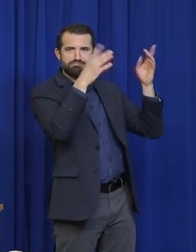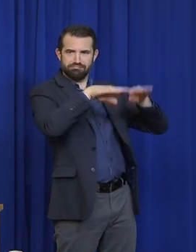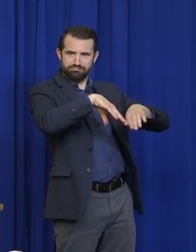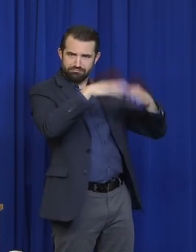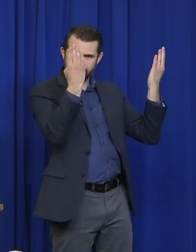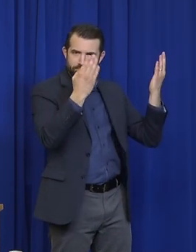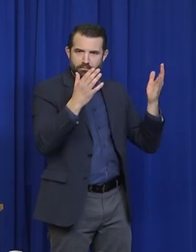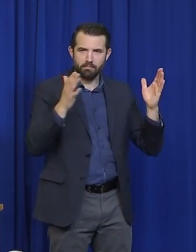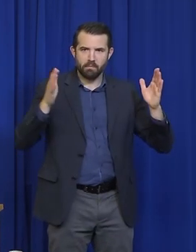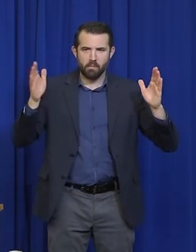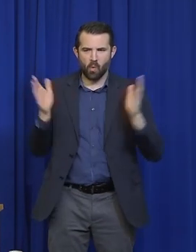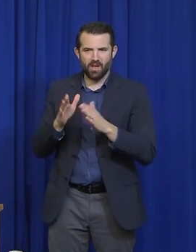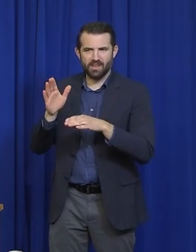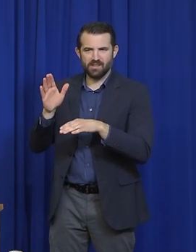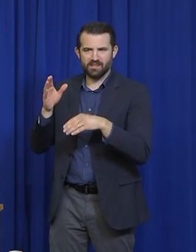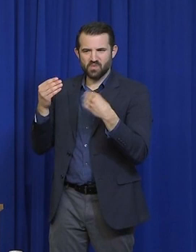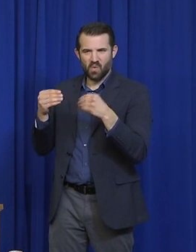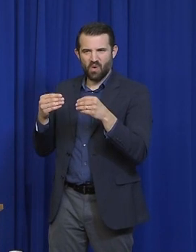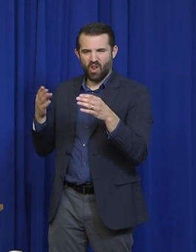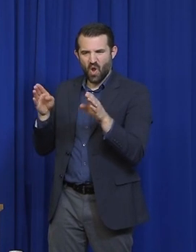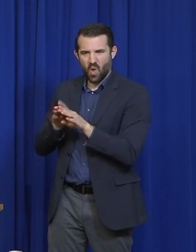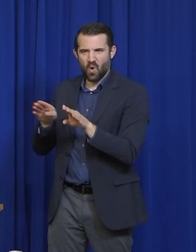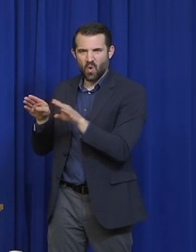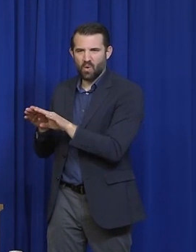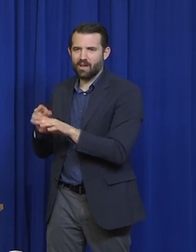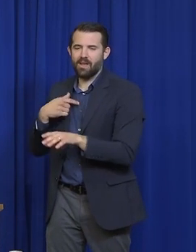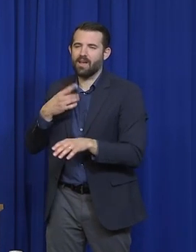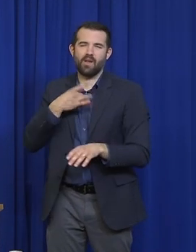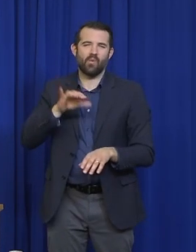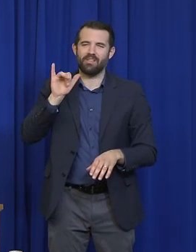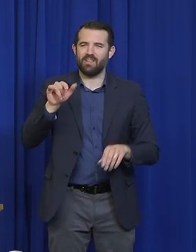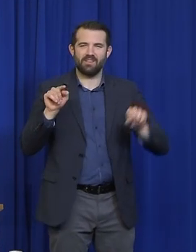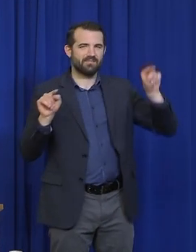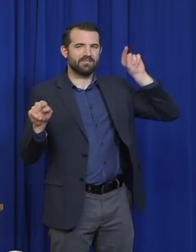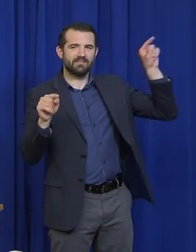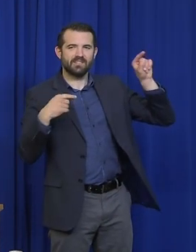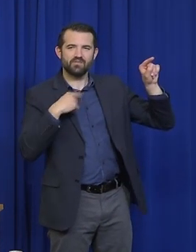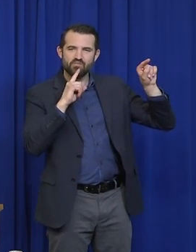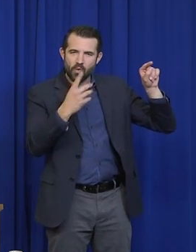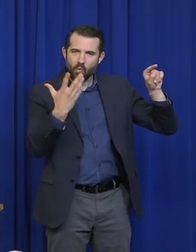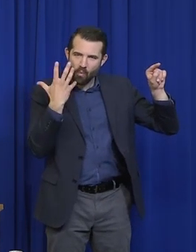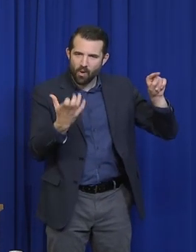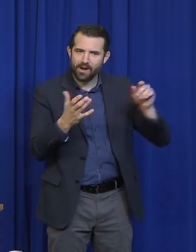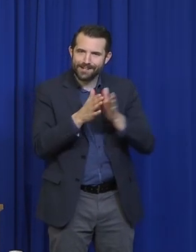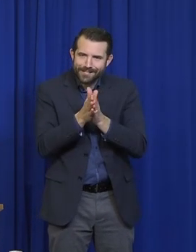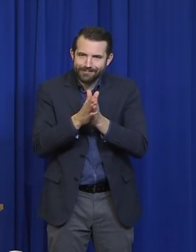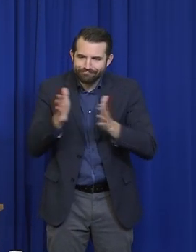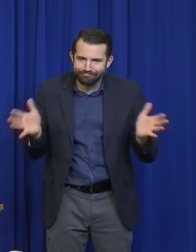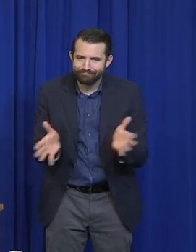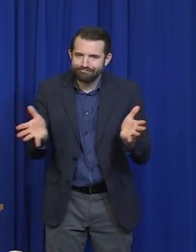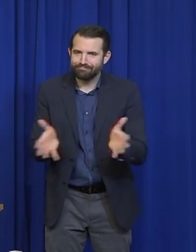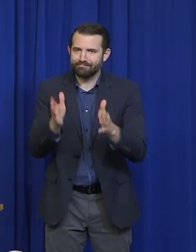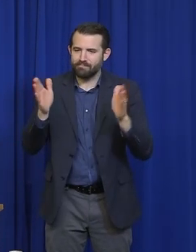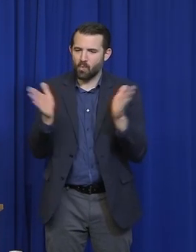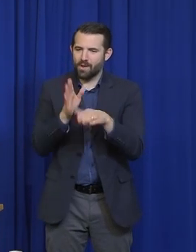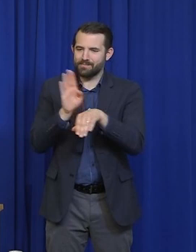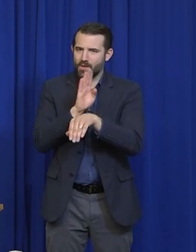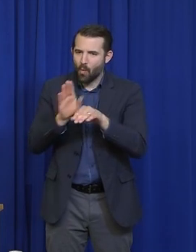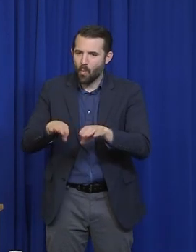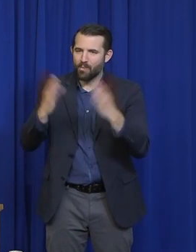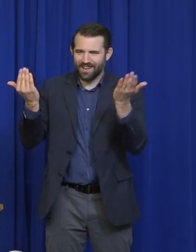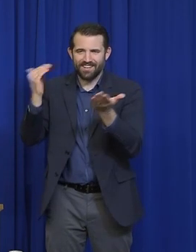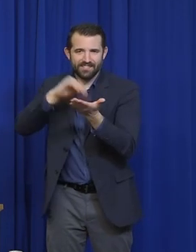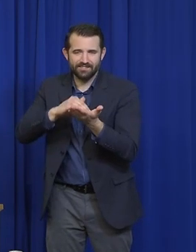love to see the small businesses reopen but that isn't the primary issue in staging these these